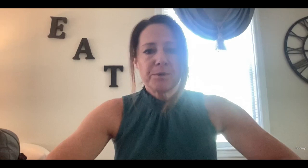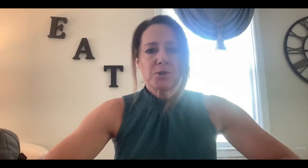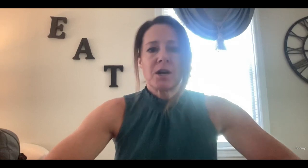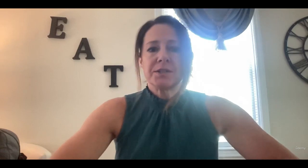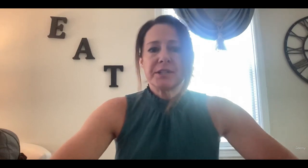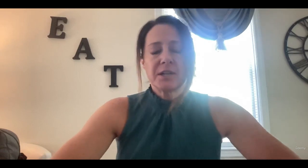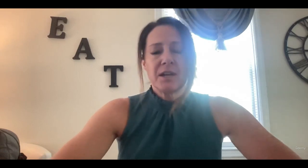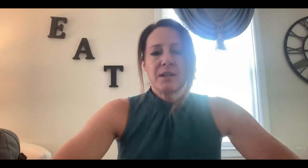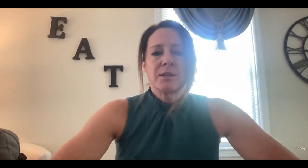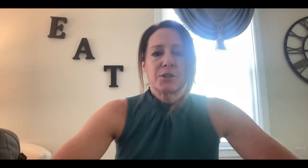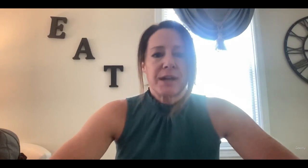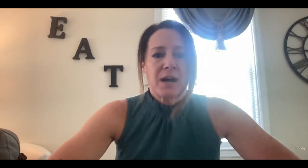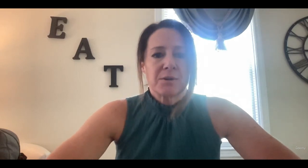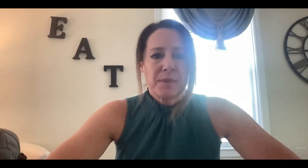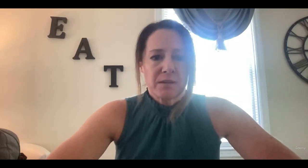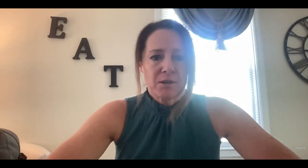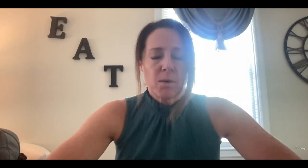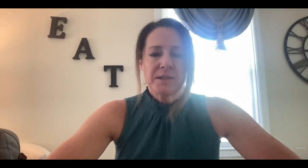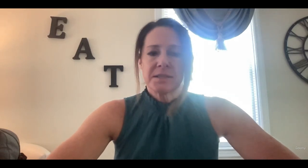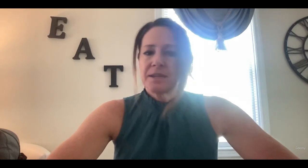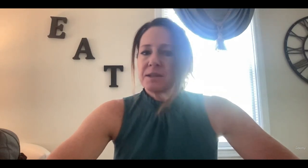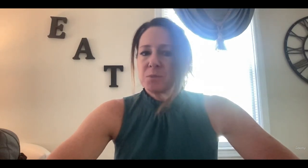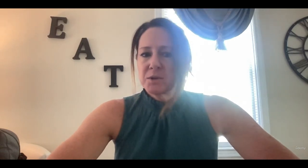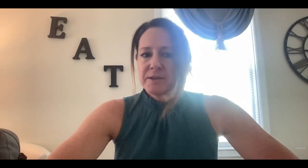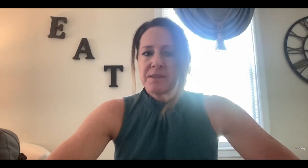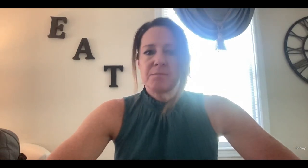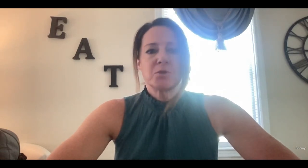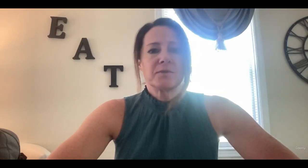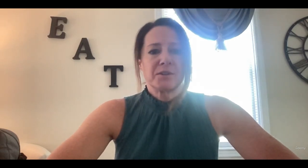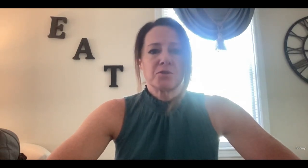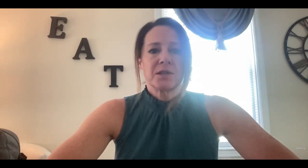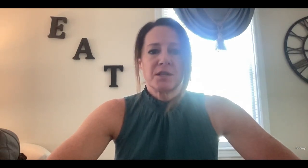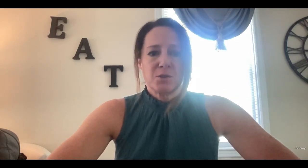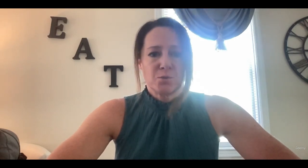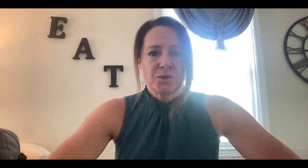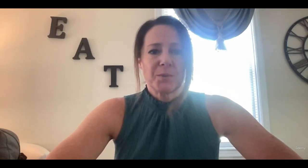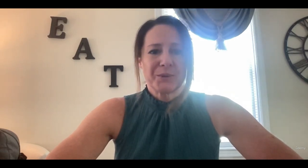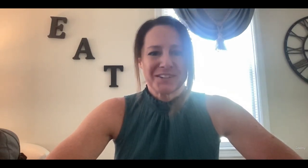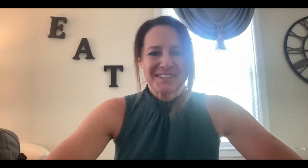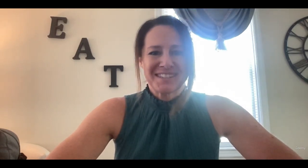toddler learn how to make requests and then motivate them to eventually use words.